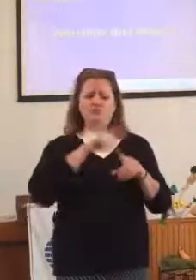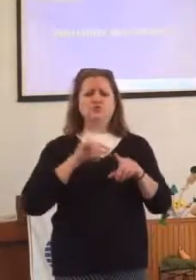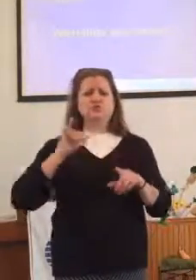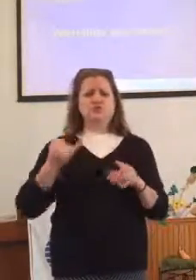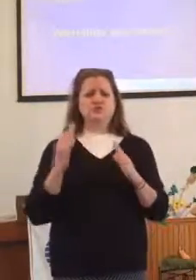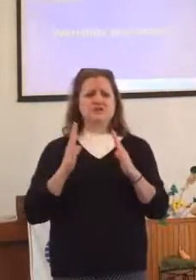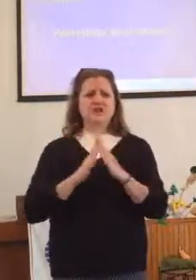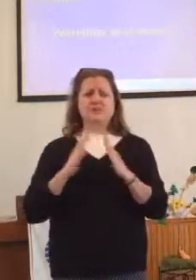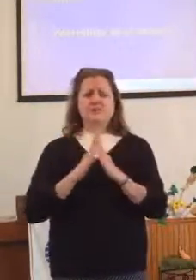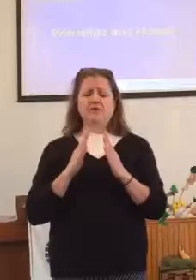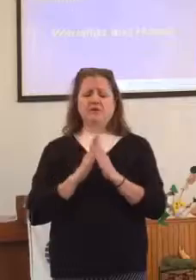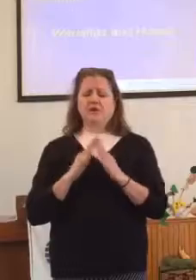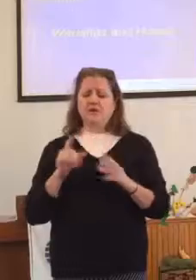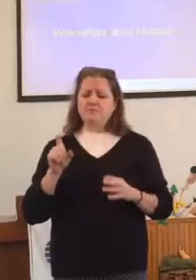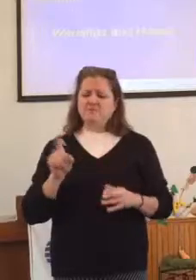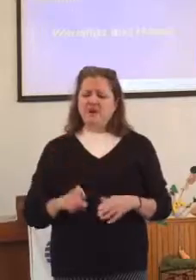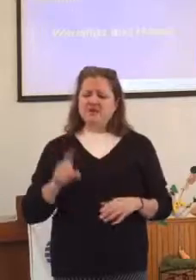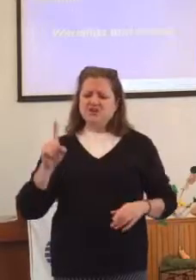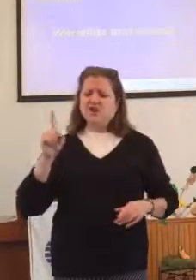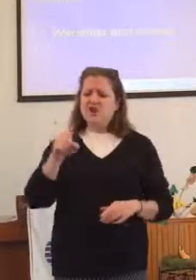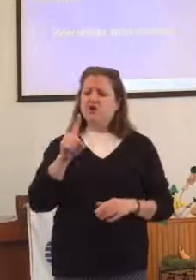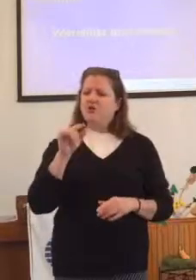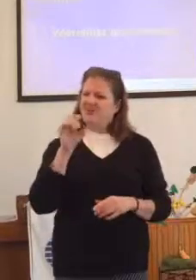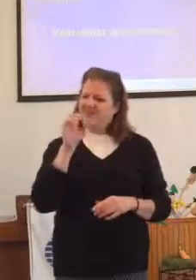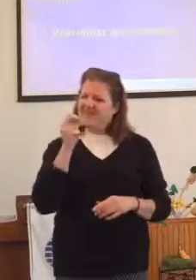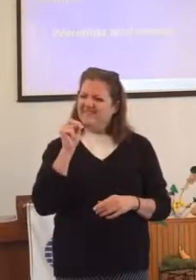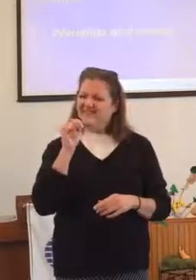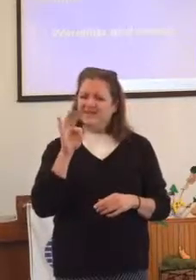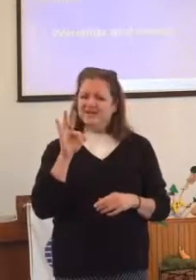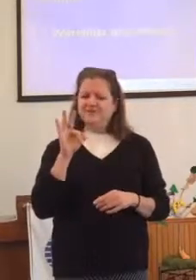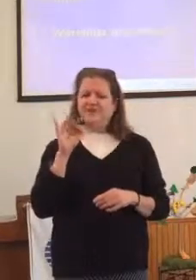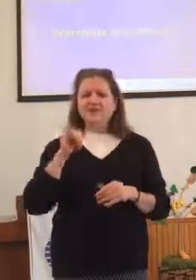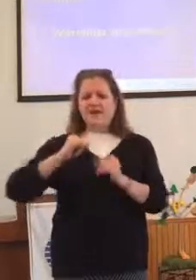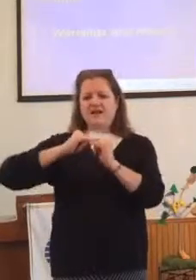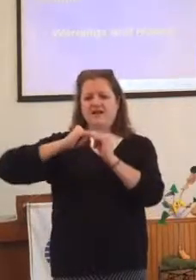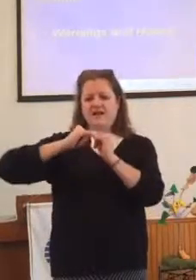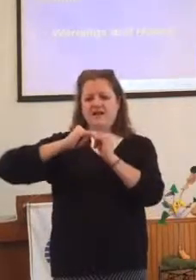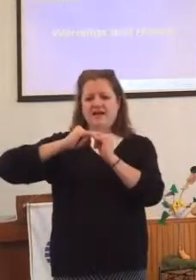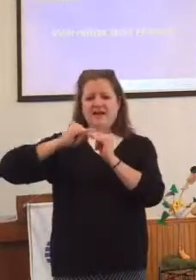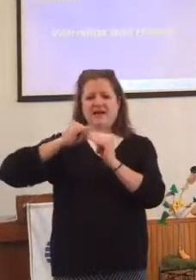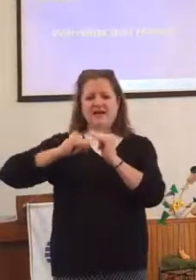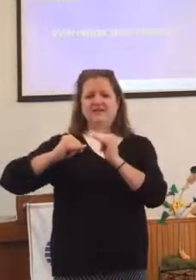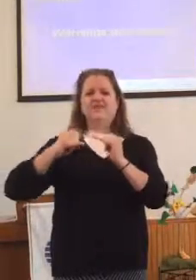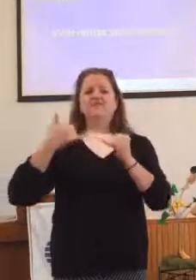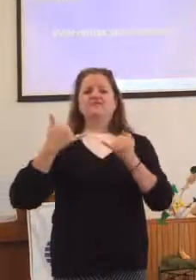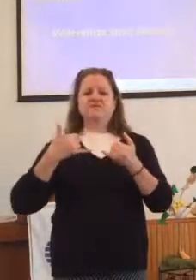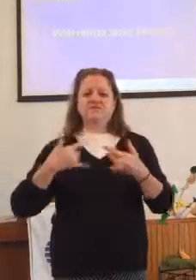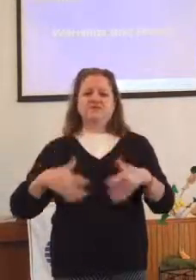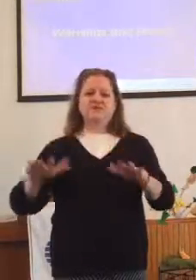had to go, even if the result was already ordained.